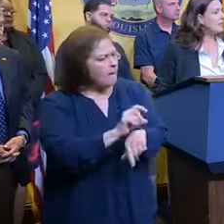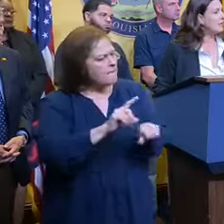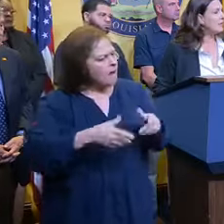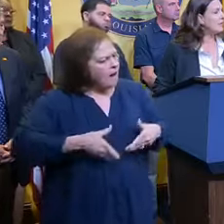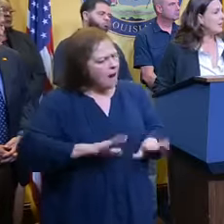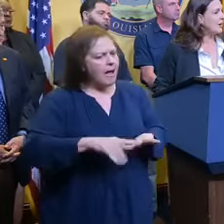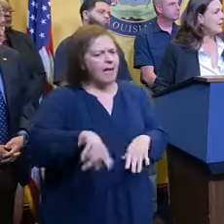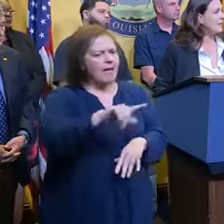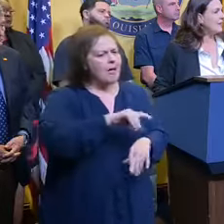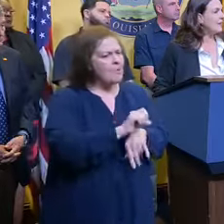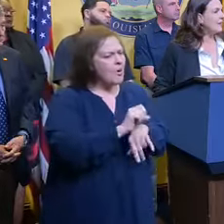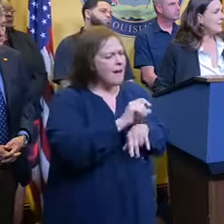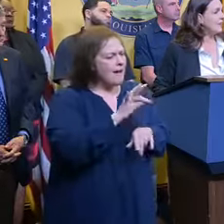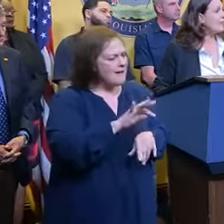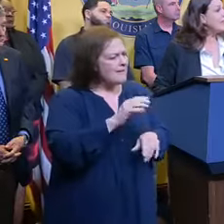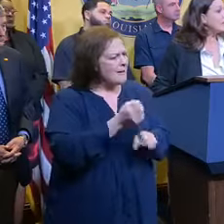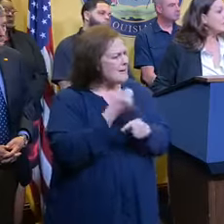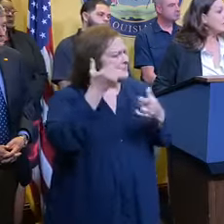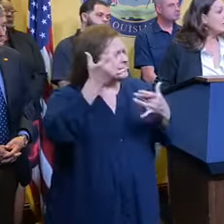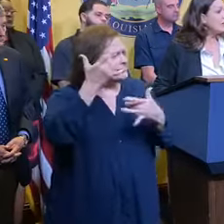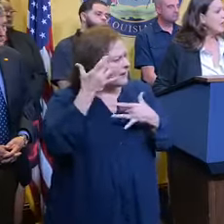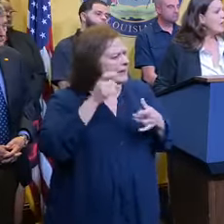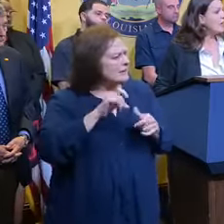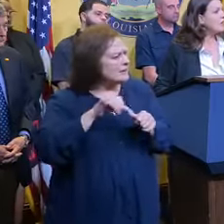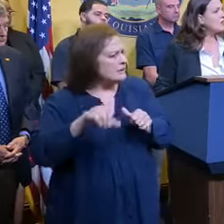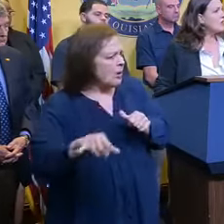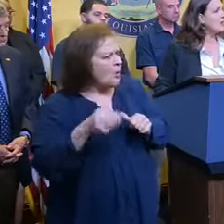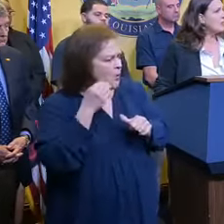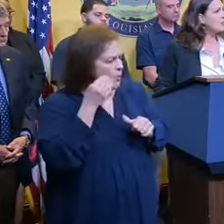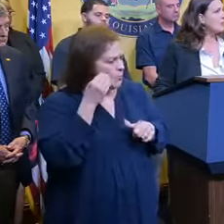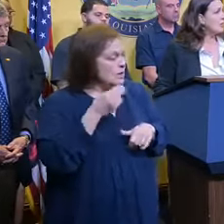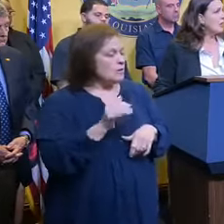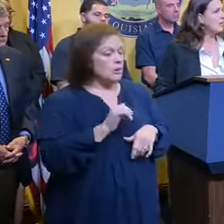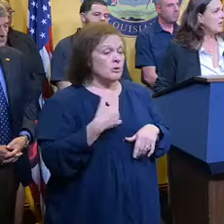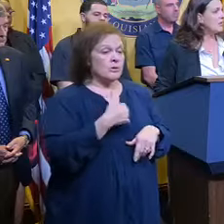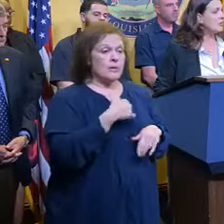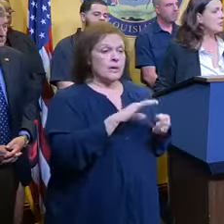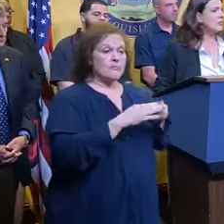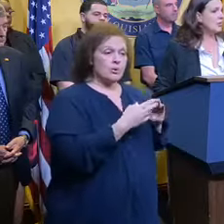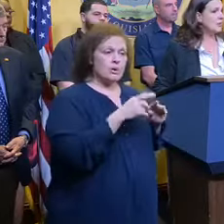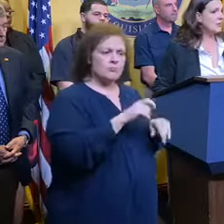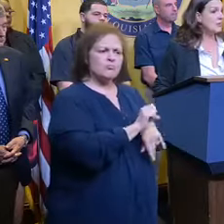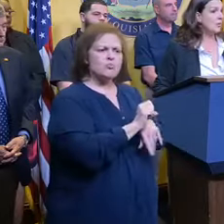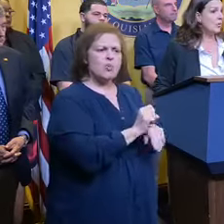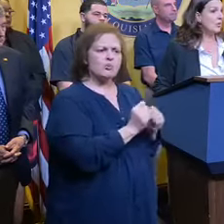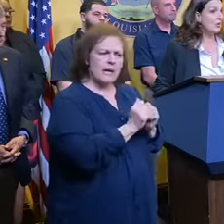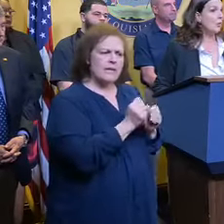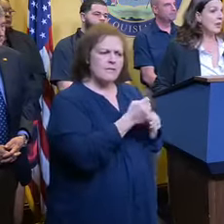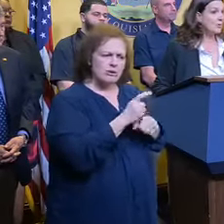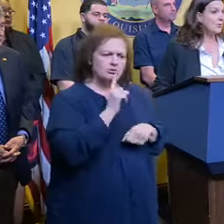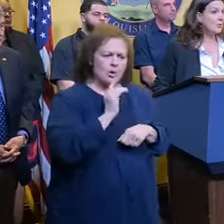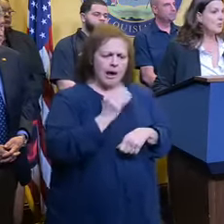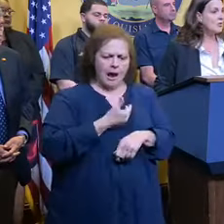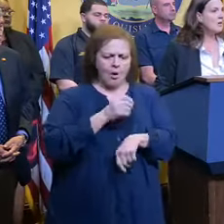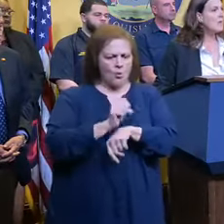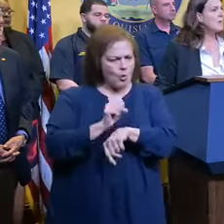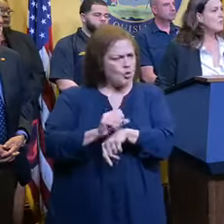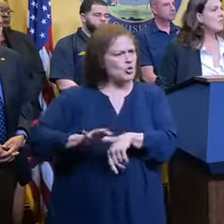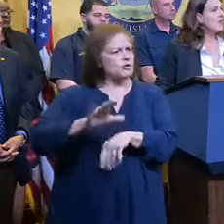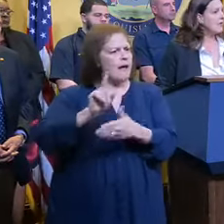their employees to stay home if they need so. And then also for us as a community to come together to ensure that these workers and our wage